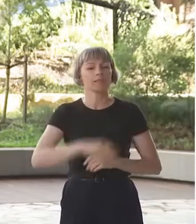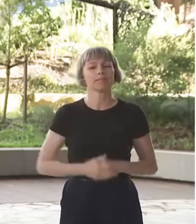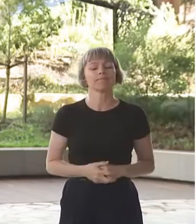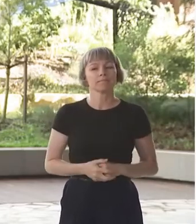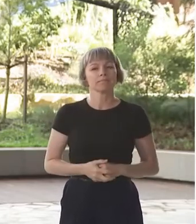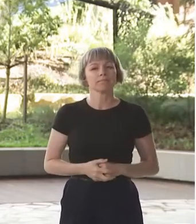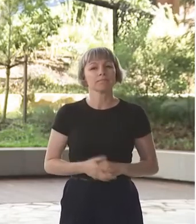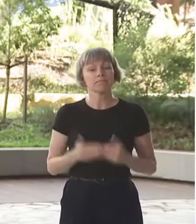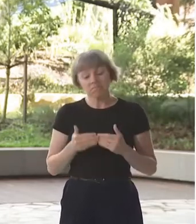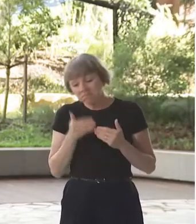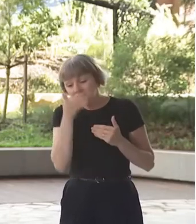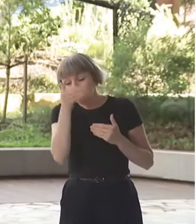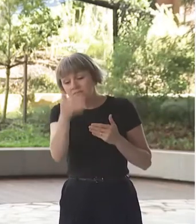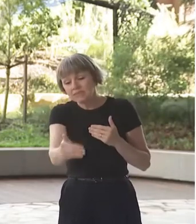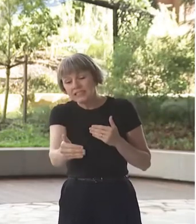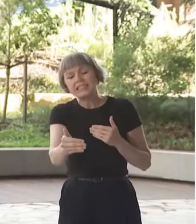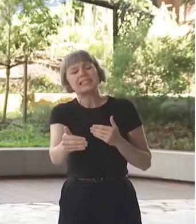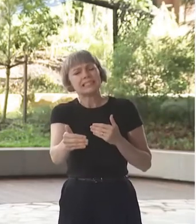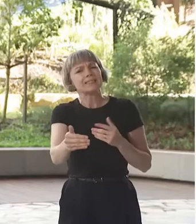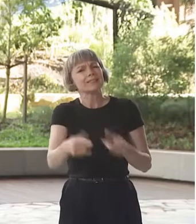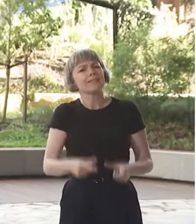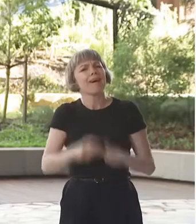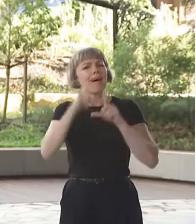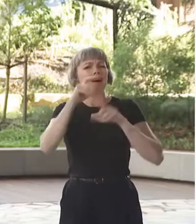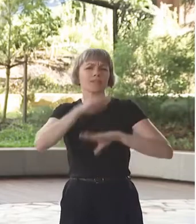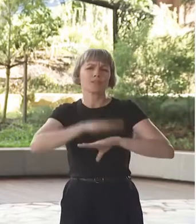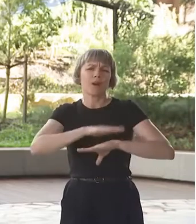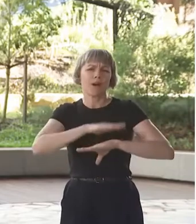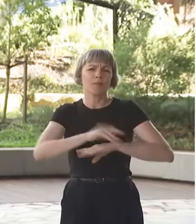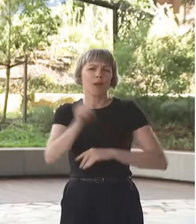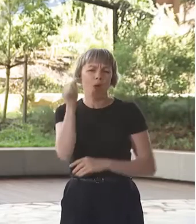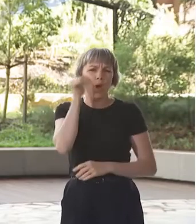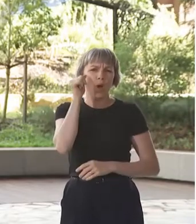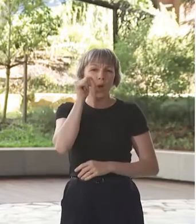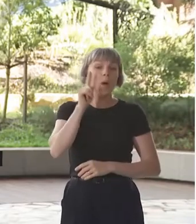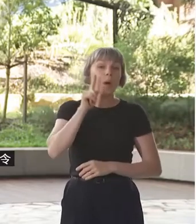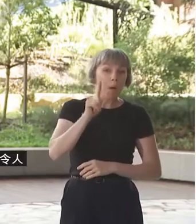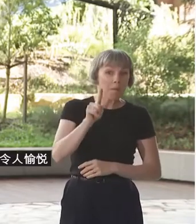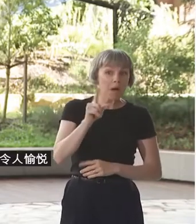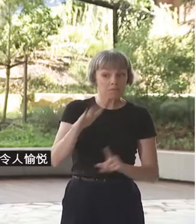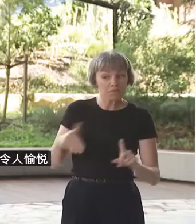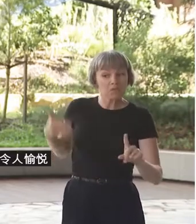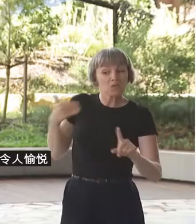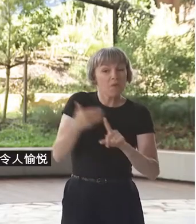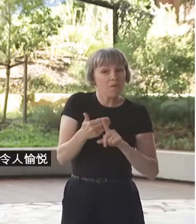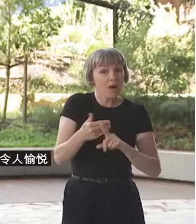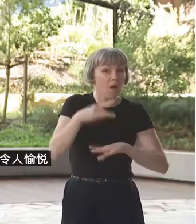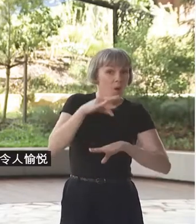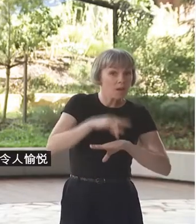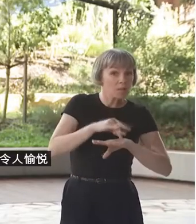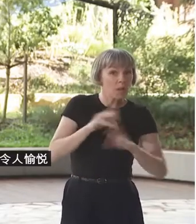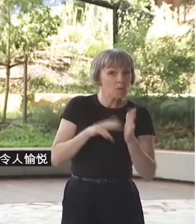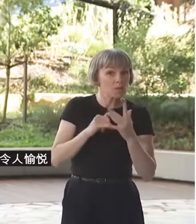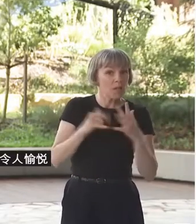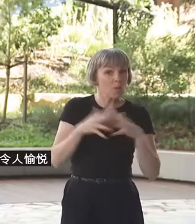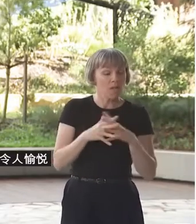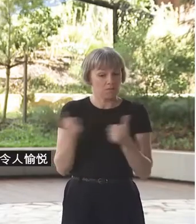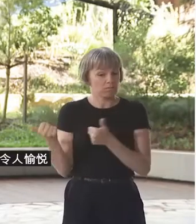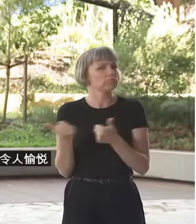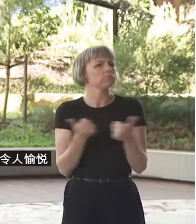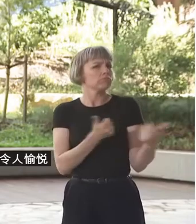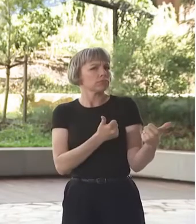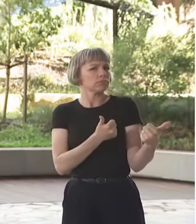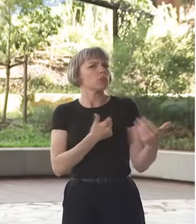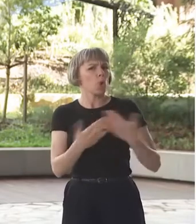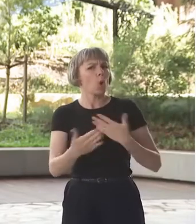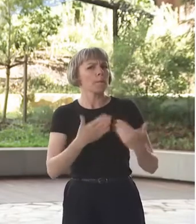very difficult, that the tracking today shows that it's very pleasing, the position that New South Wales is in. Premier, do you endorse